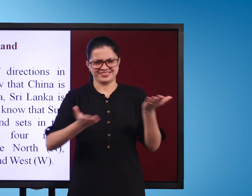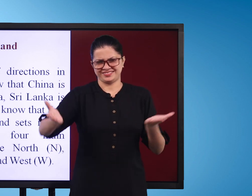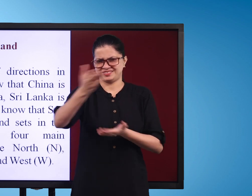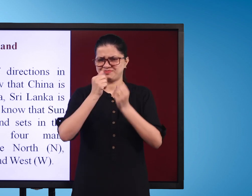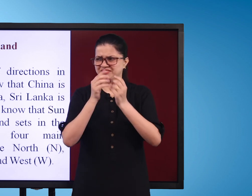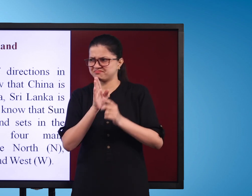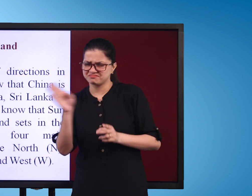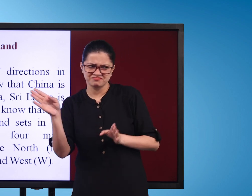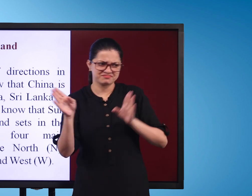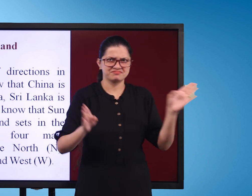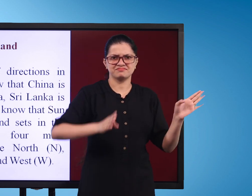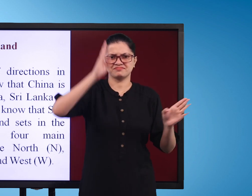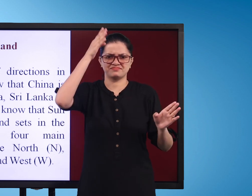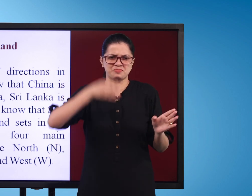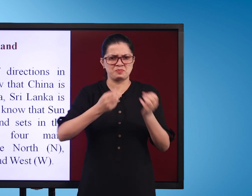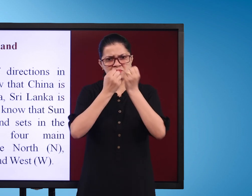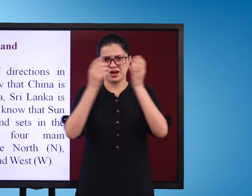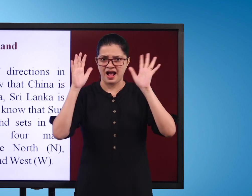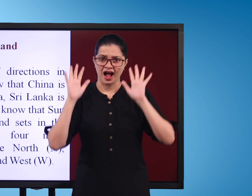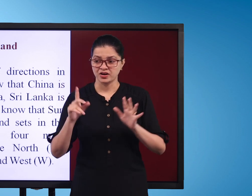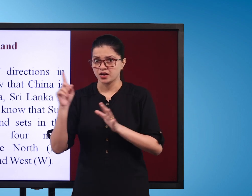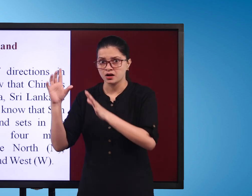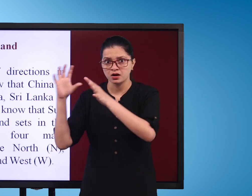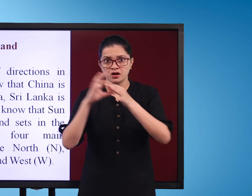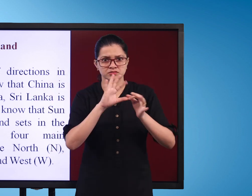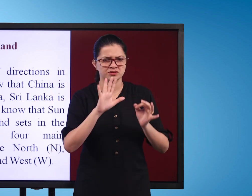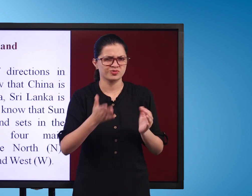We know that China is to the north of India,